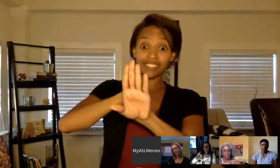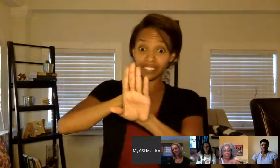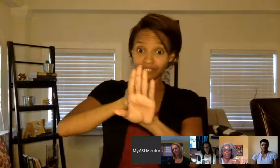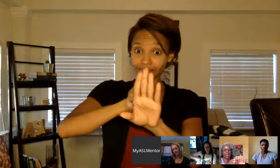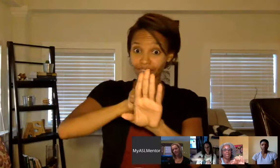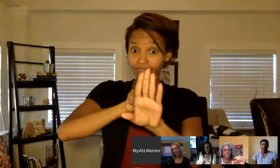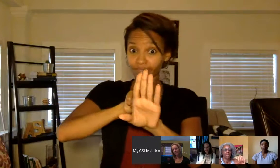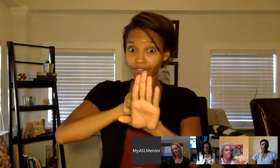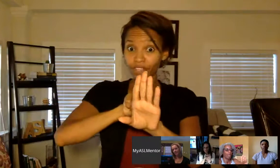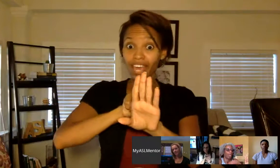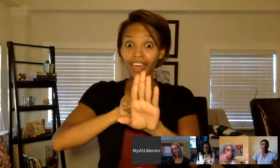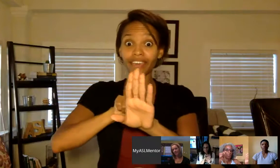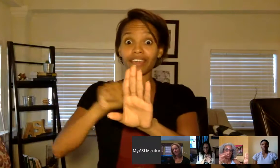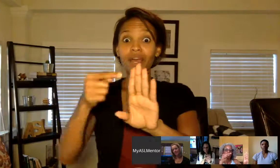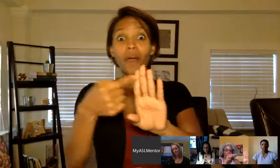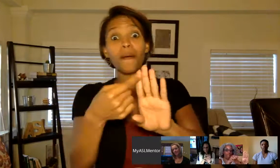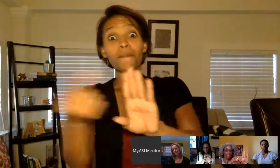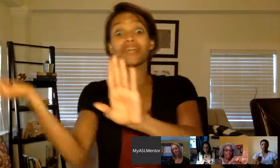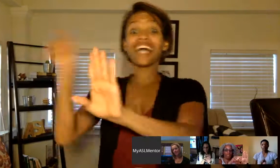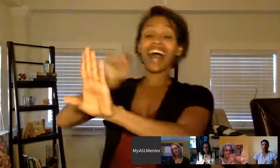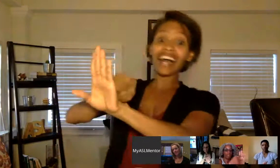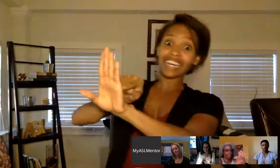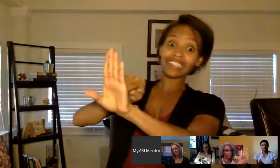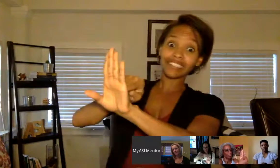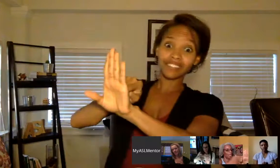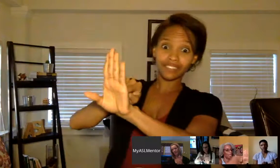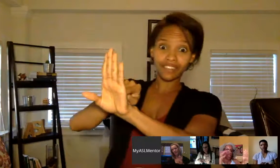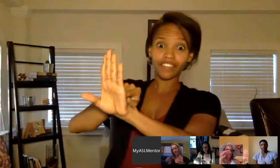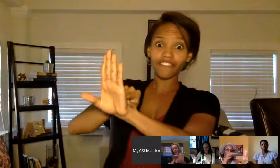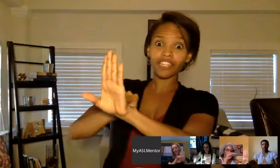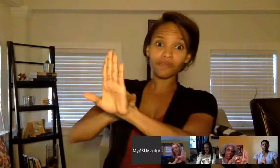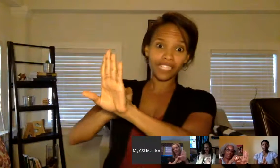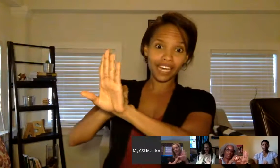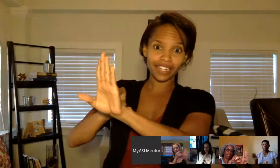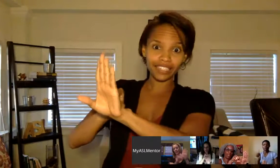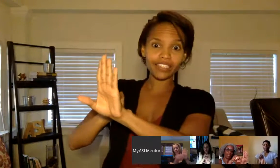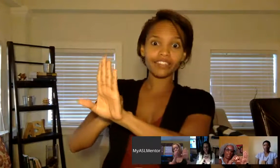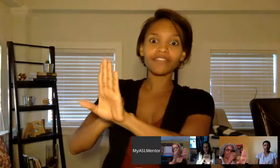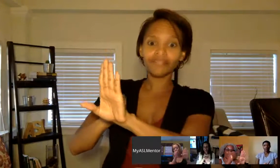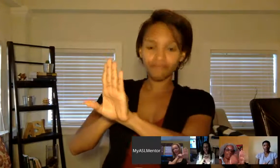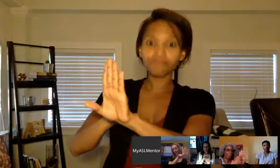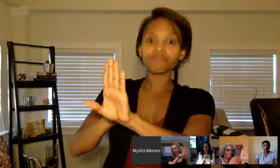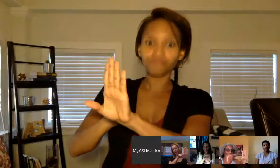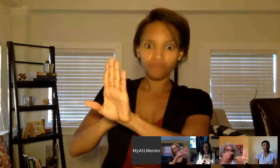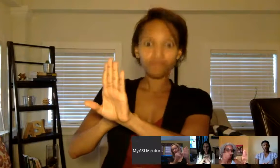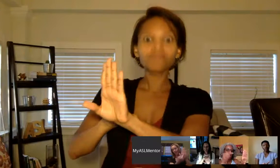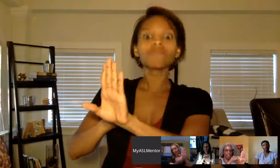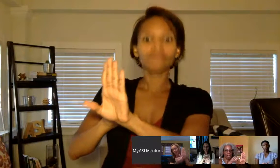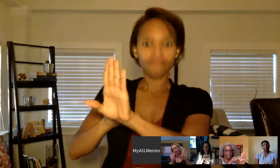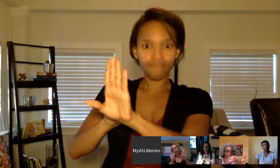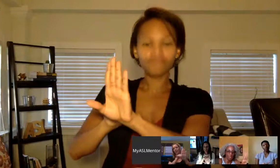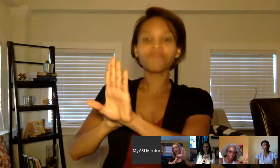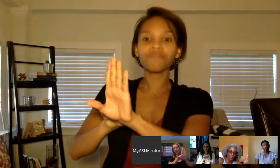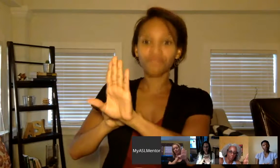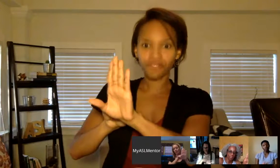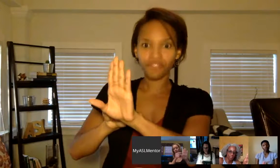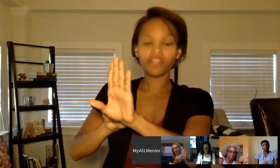behind, okay, behind, on the flip side,